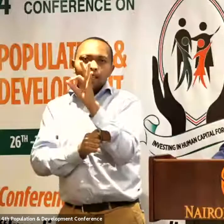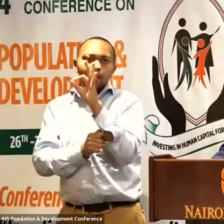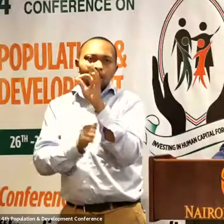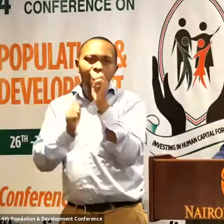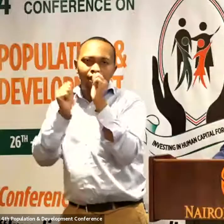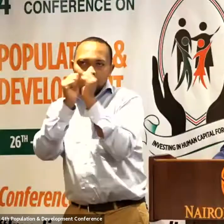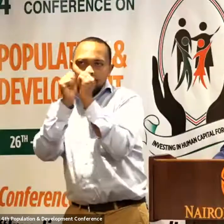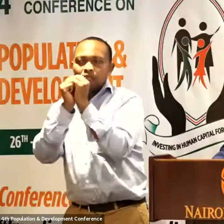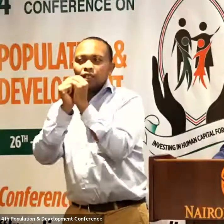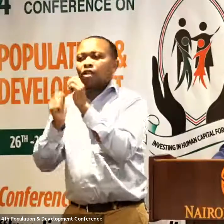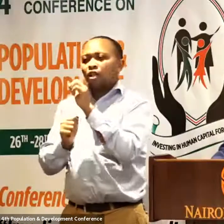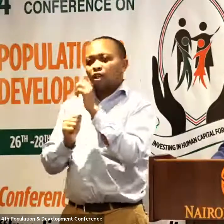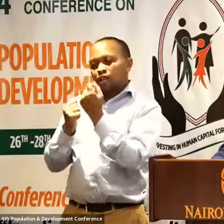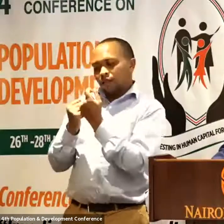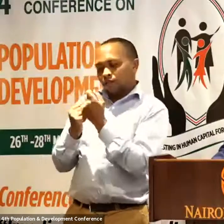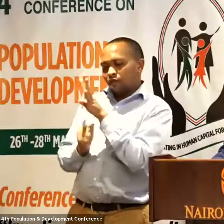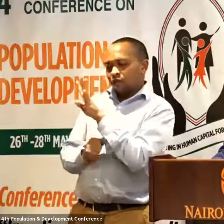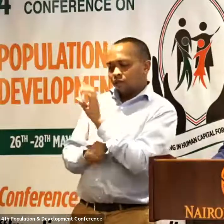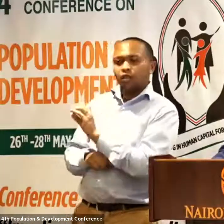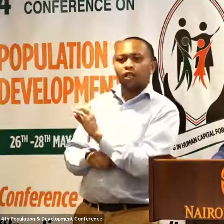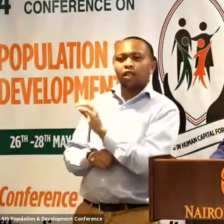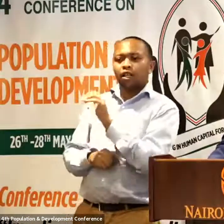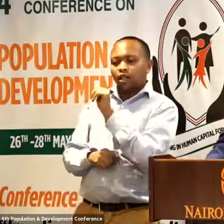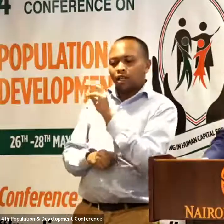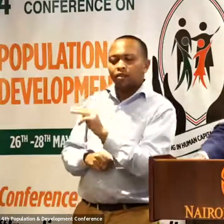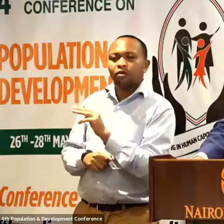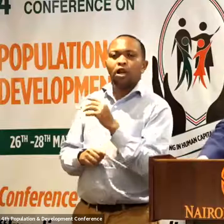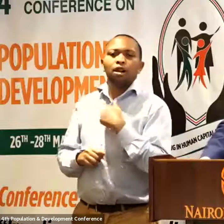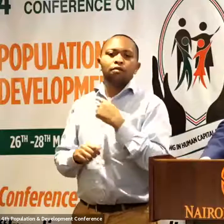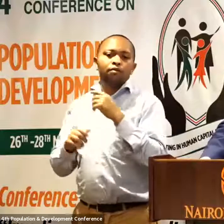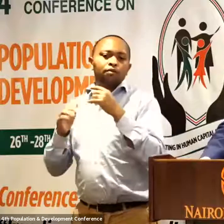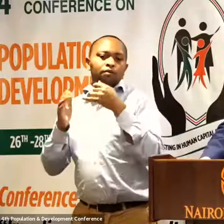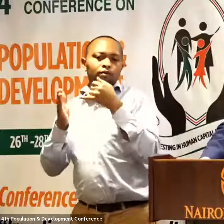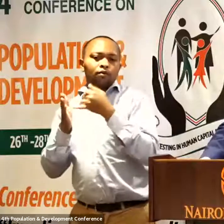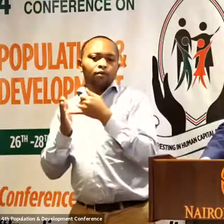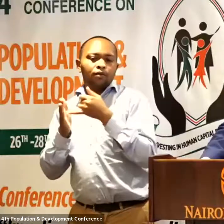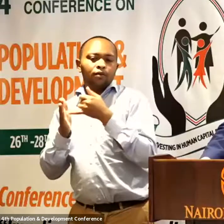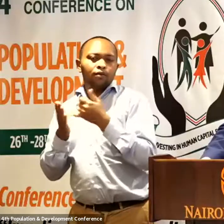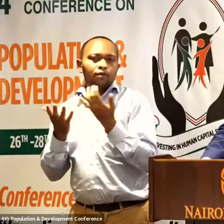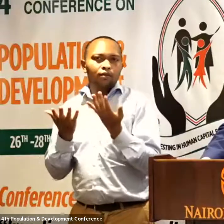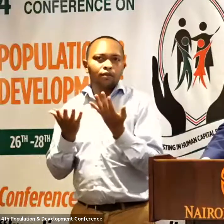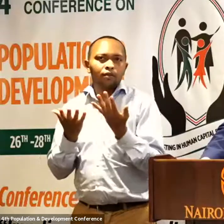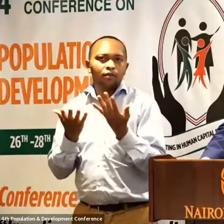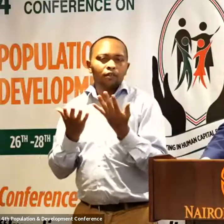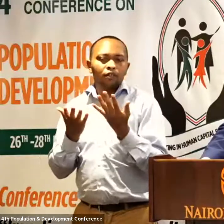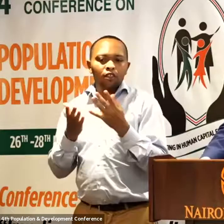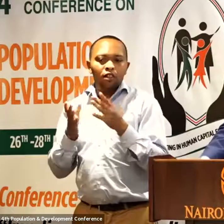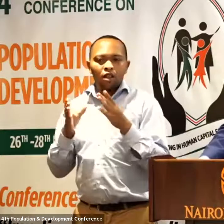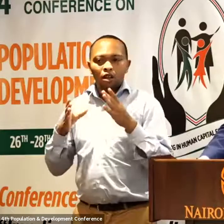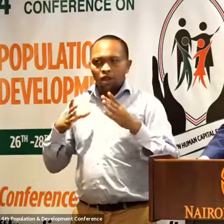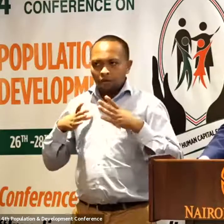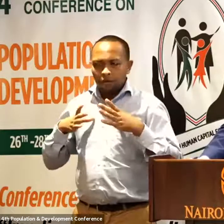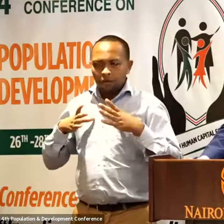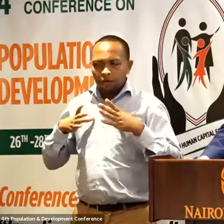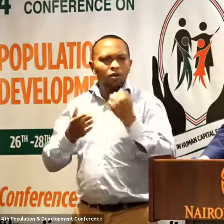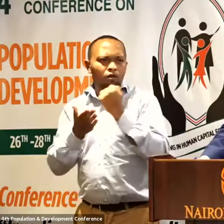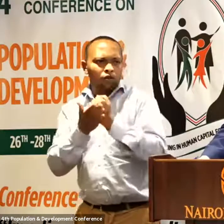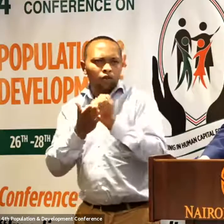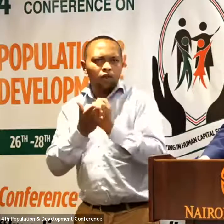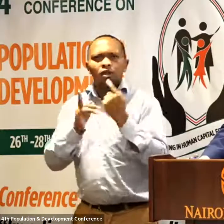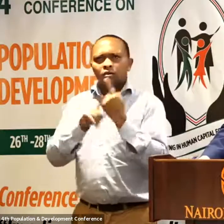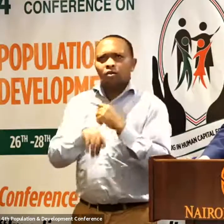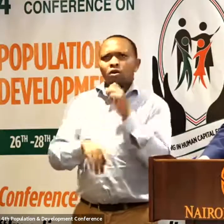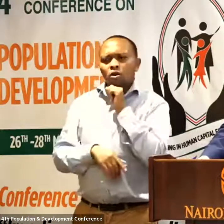to 11:40 a.m. And that's again, we're going to have issues of, again, vulnerable population, offices, the